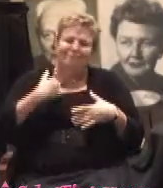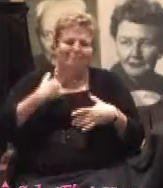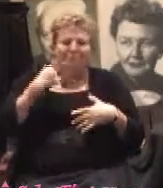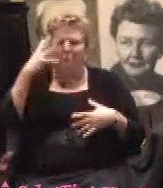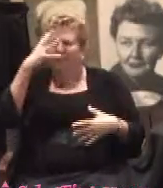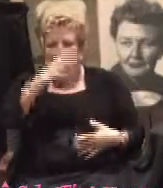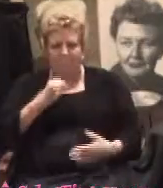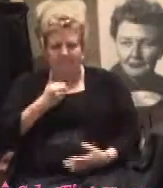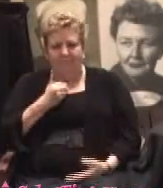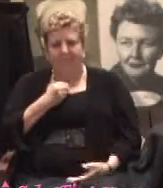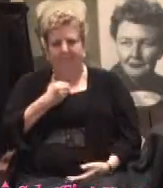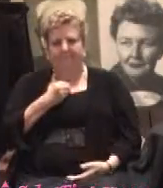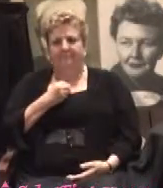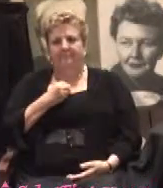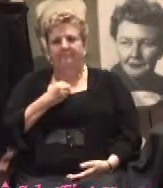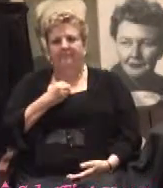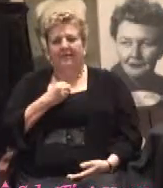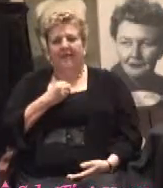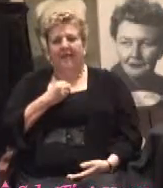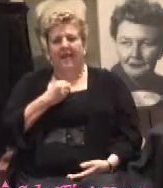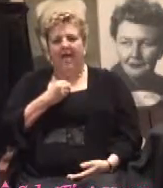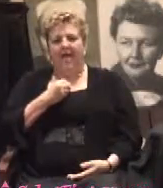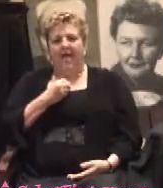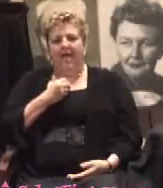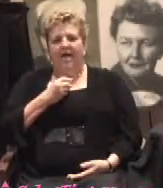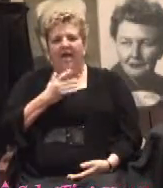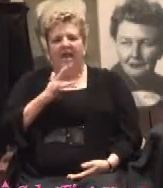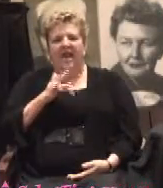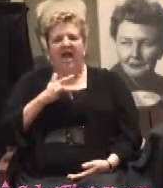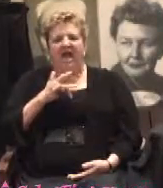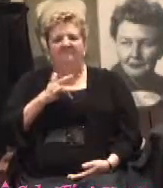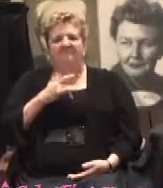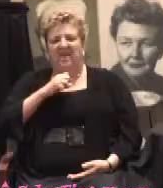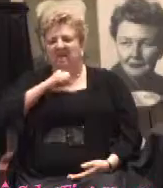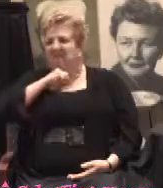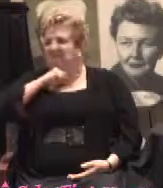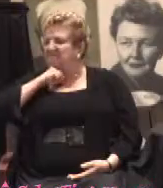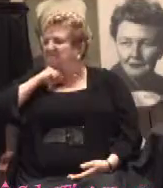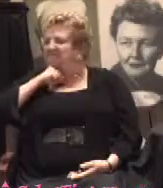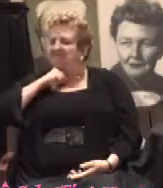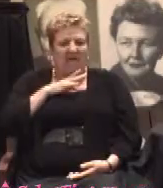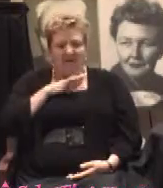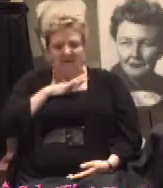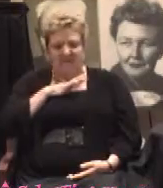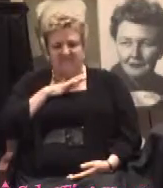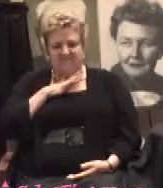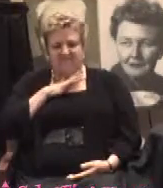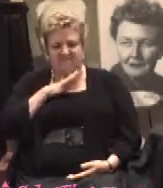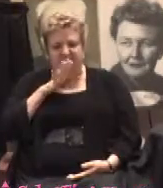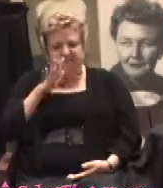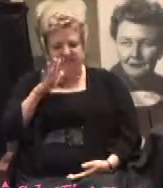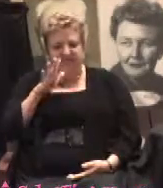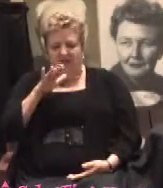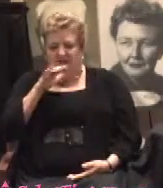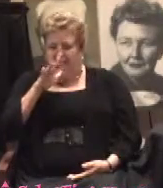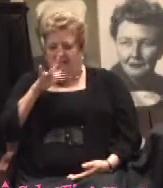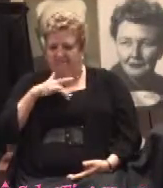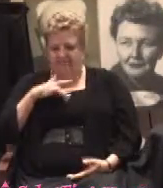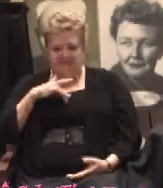gorgeous. And I felt filthy. It was not a moment of awakening. It was not a moment of clarity. I